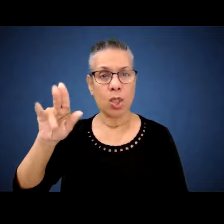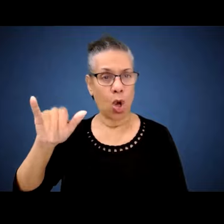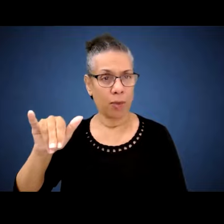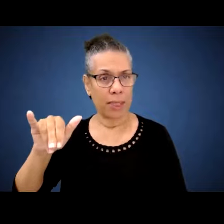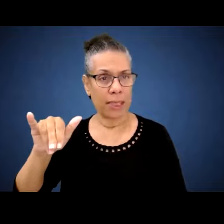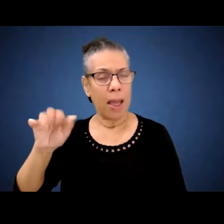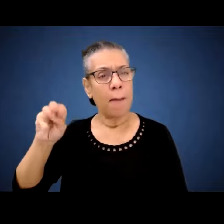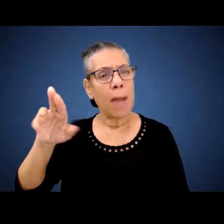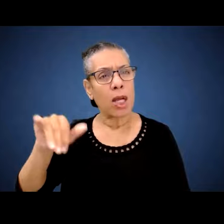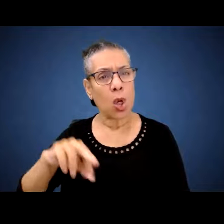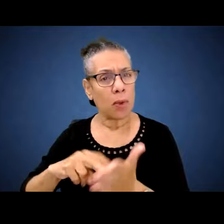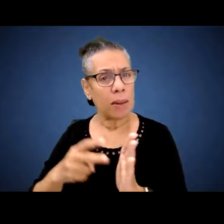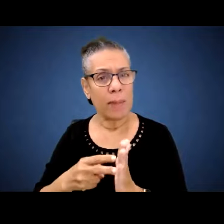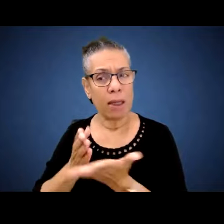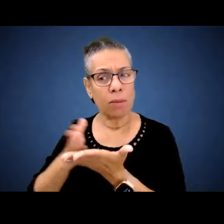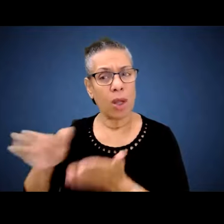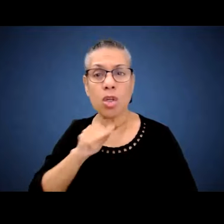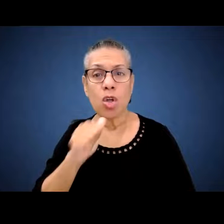people?